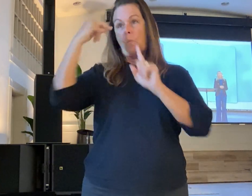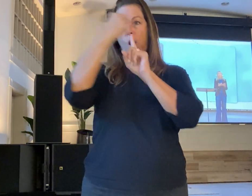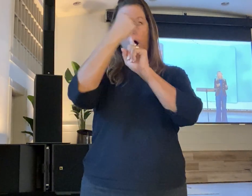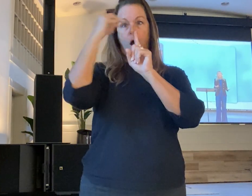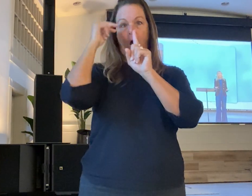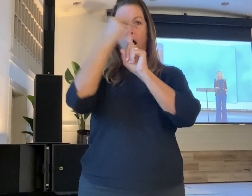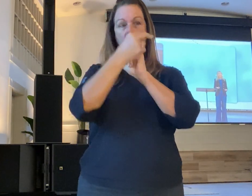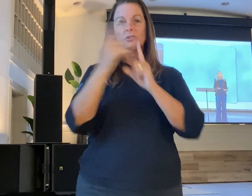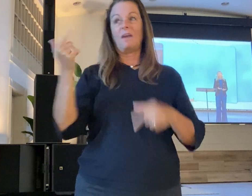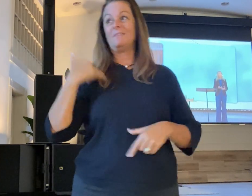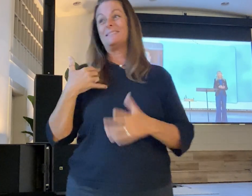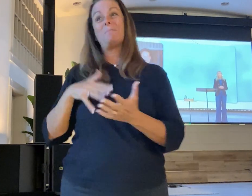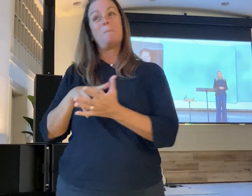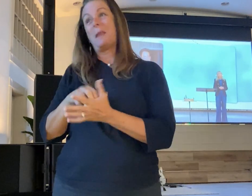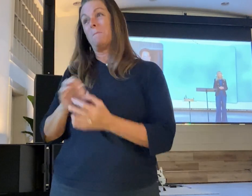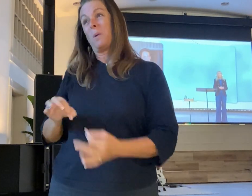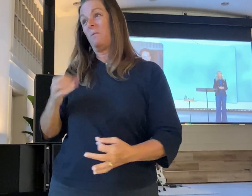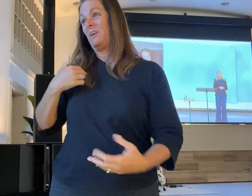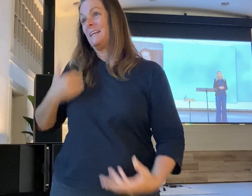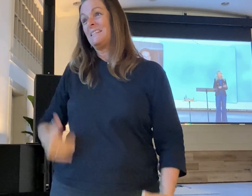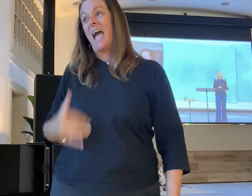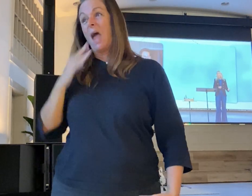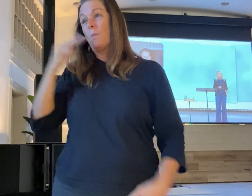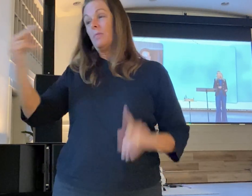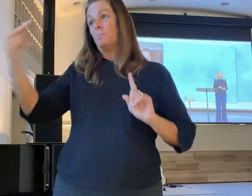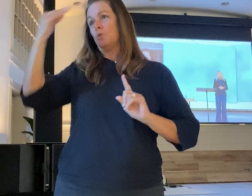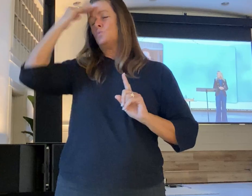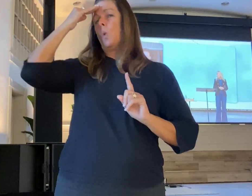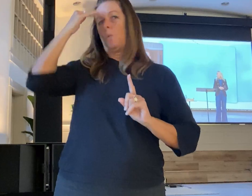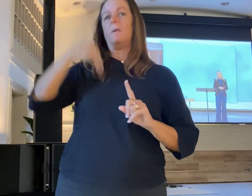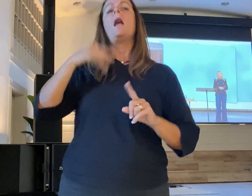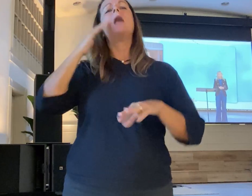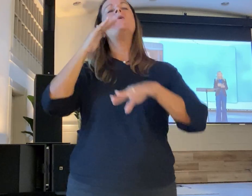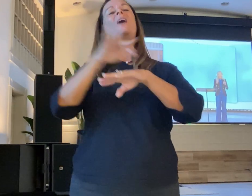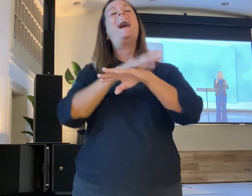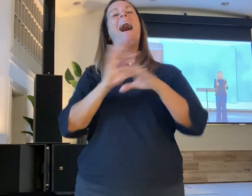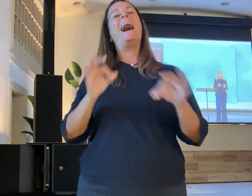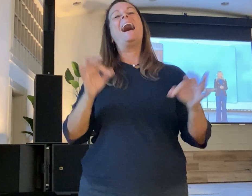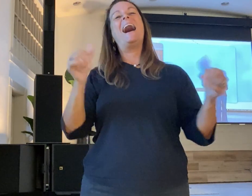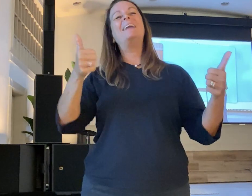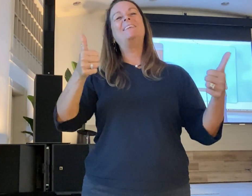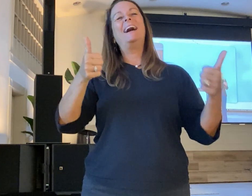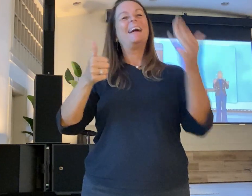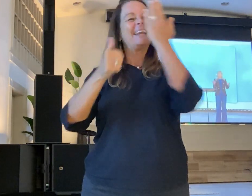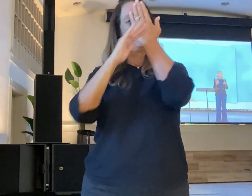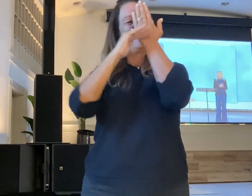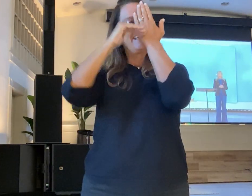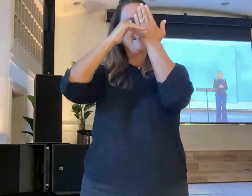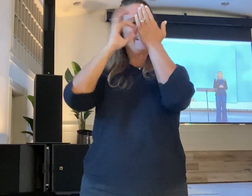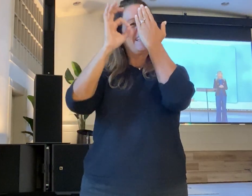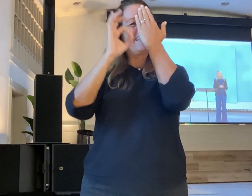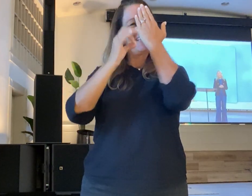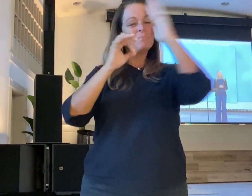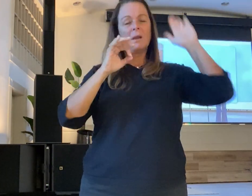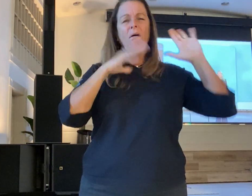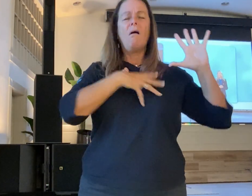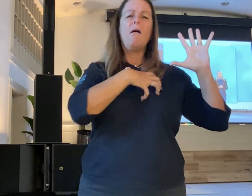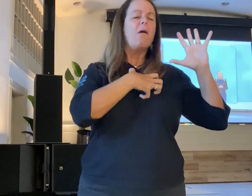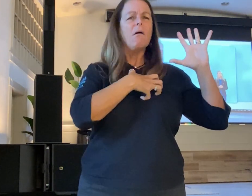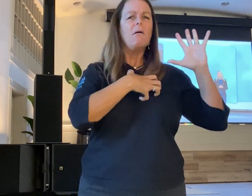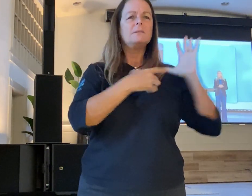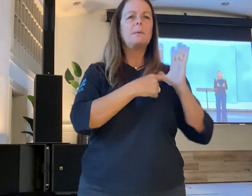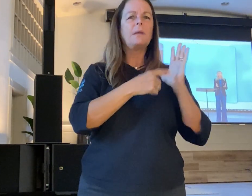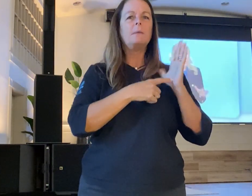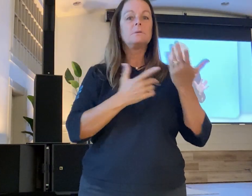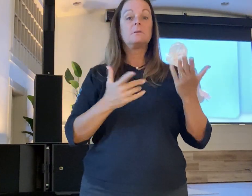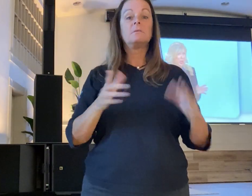fishbowl. Like, what if they see my flaws and my faults? What if I let them down? Well, the plan went forward because I was too insecure to even talk about it. And